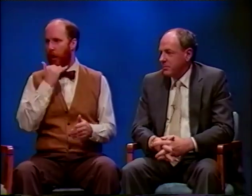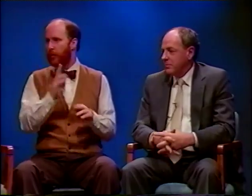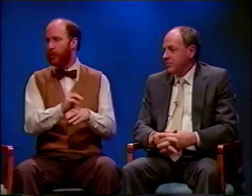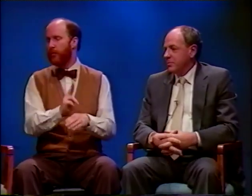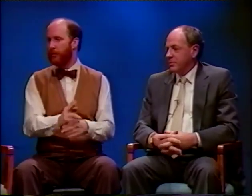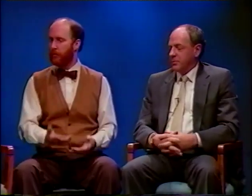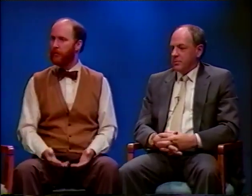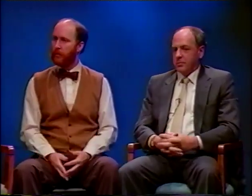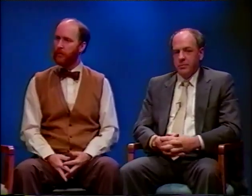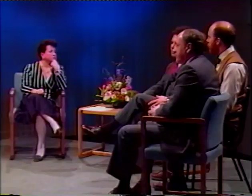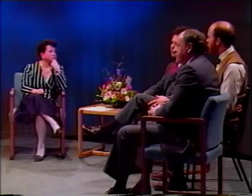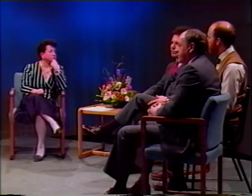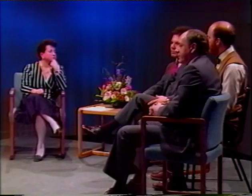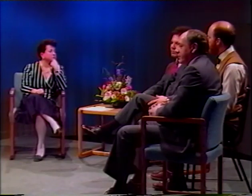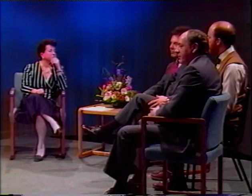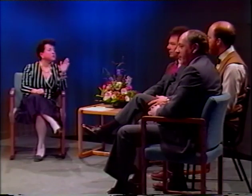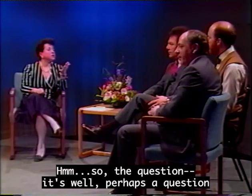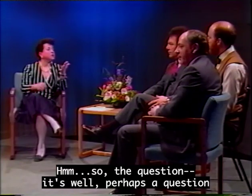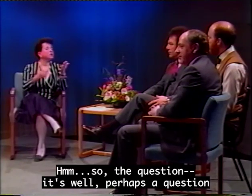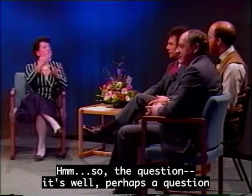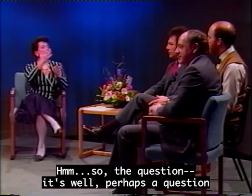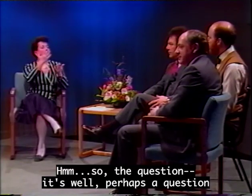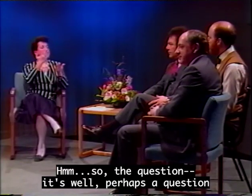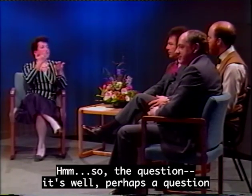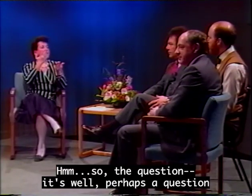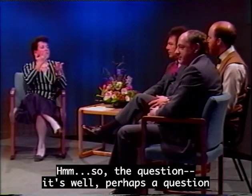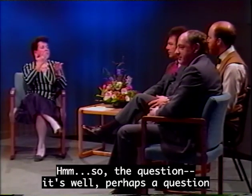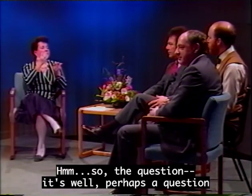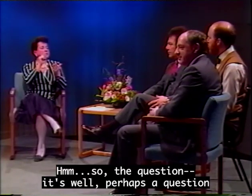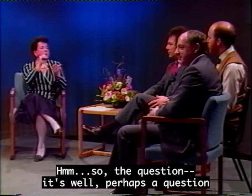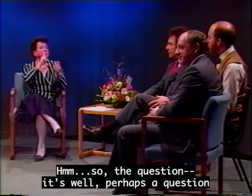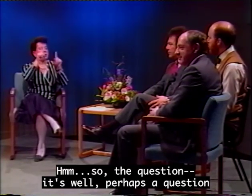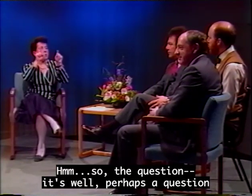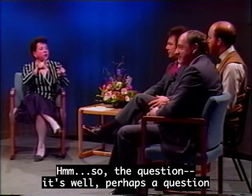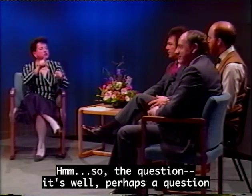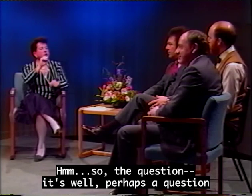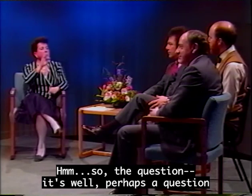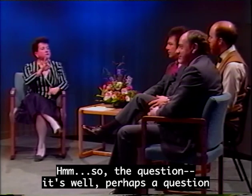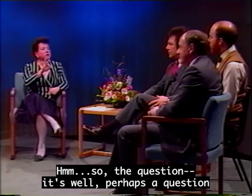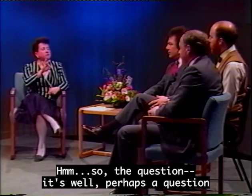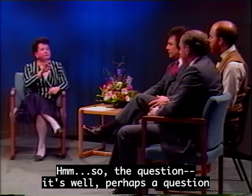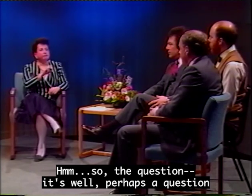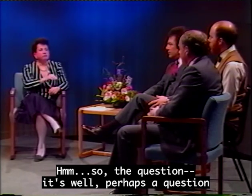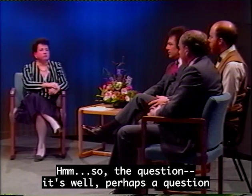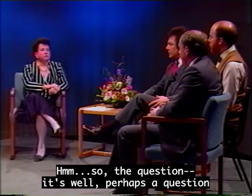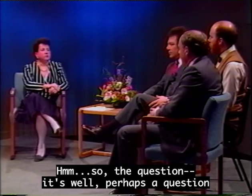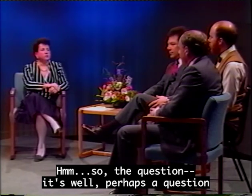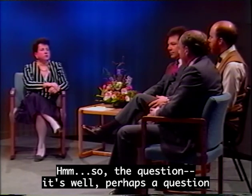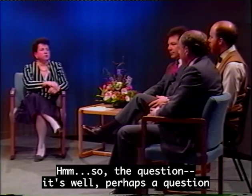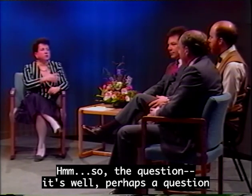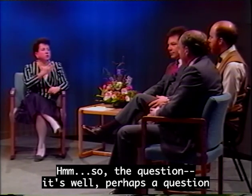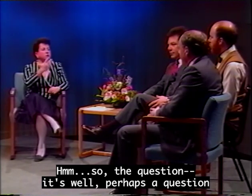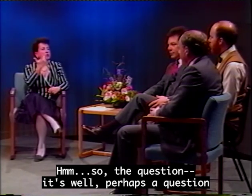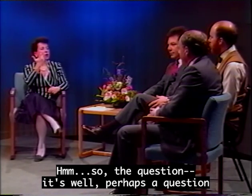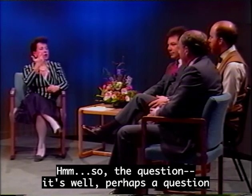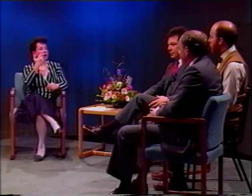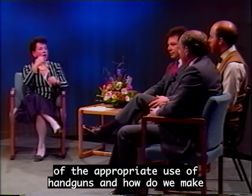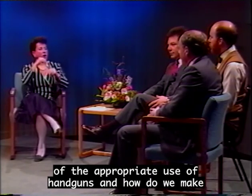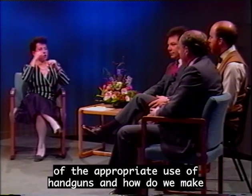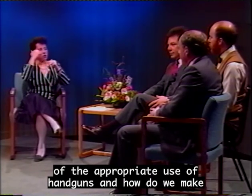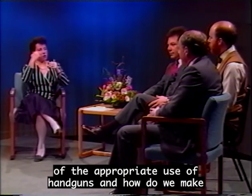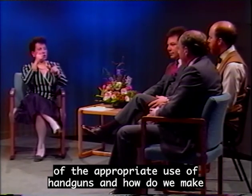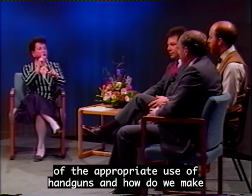So But the question, well, perhaps a